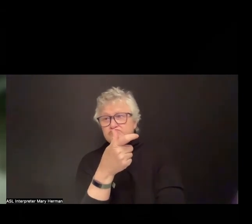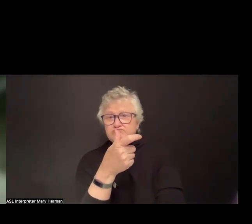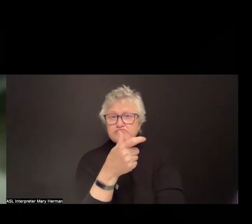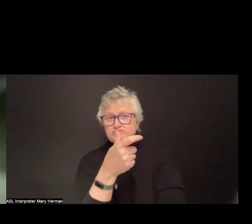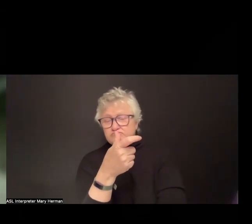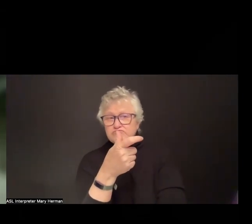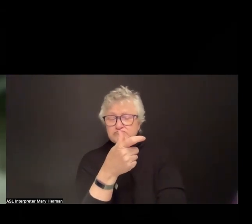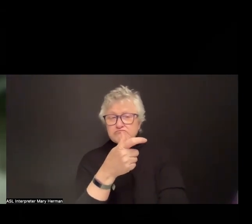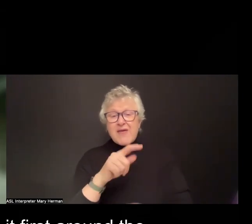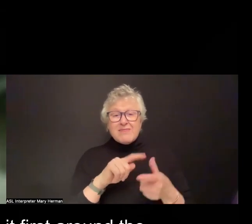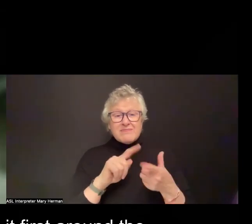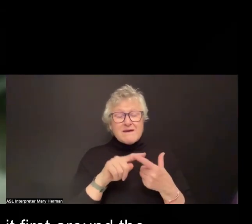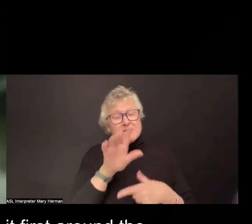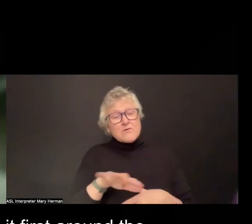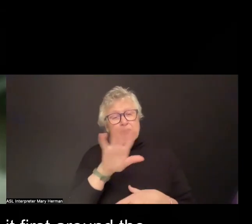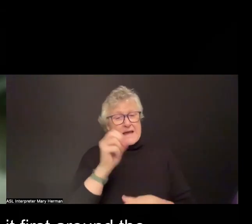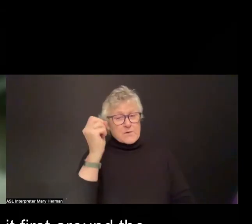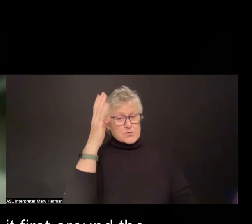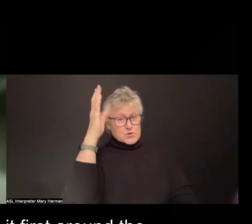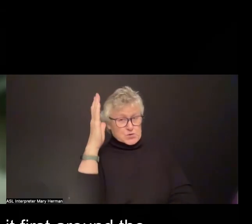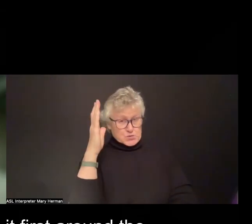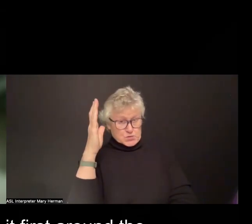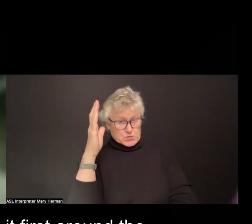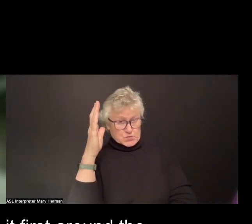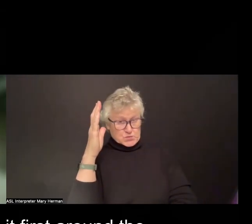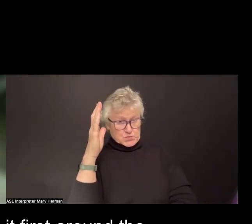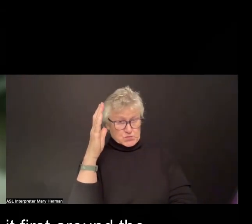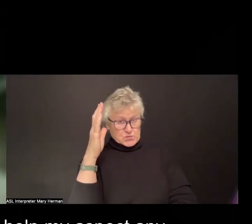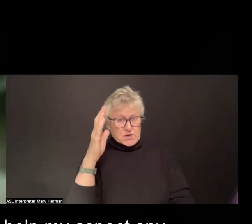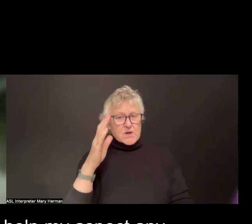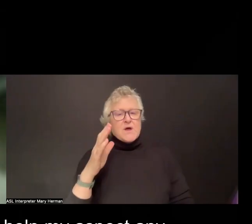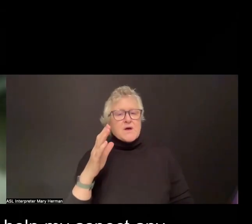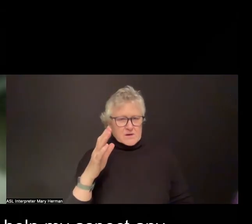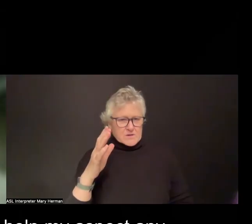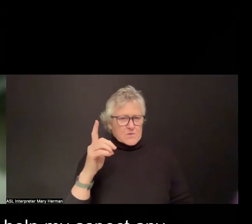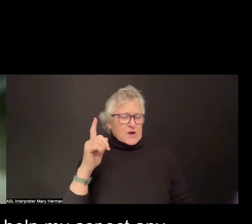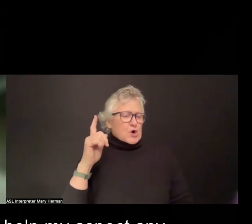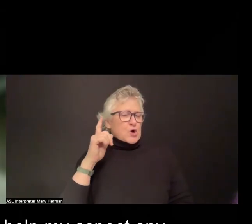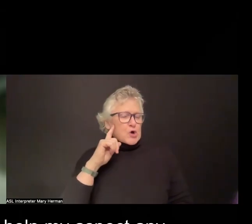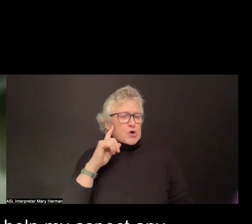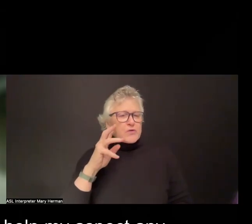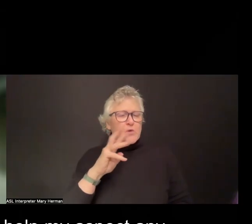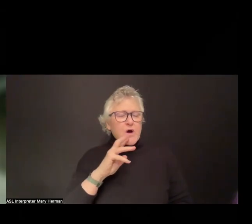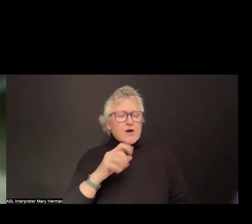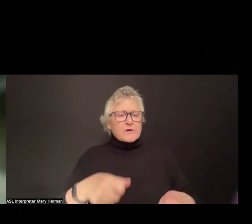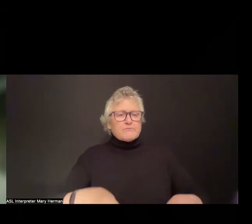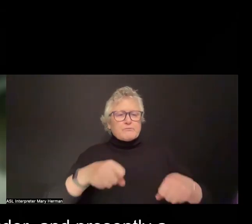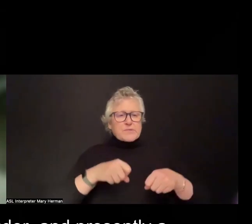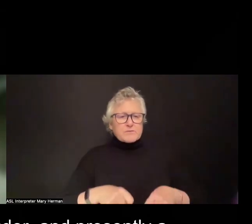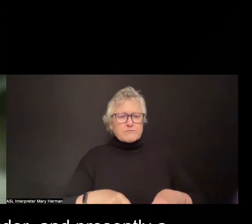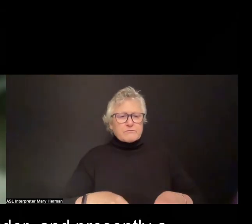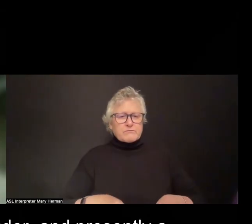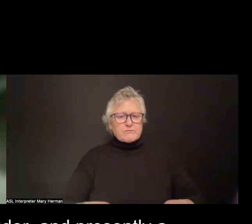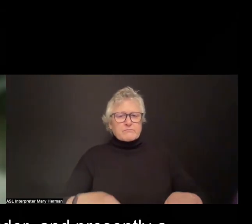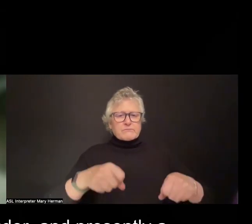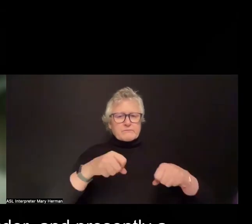and a cheer. We couldn't see at first around the ships in the yard, and I got to my feet to see if that would help my aspect any, but it didn't. The roars